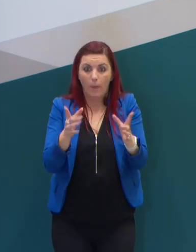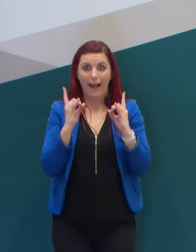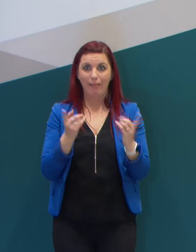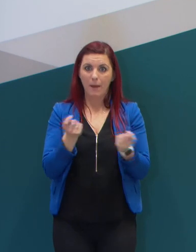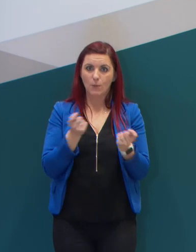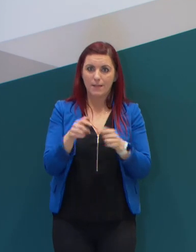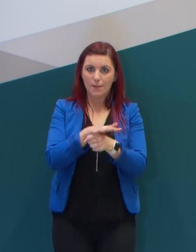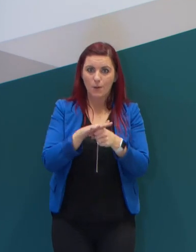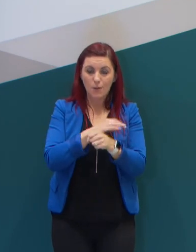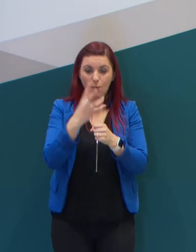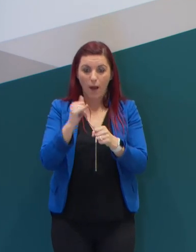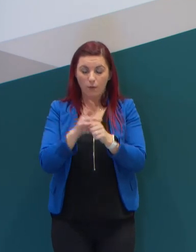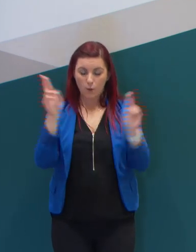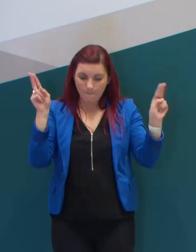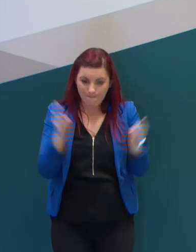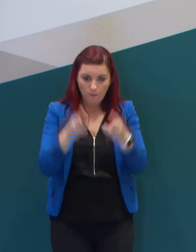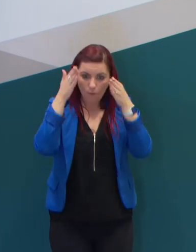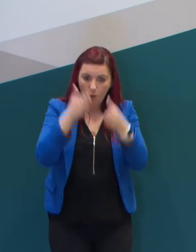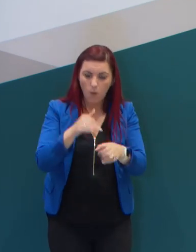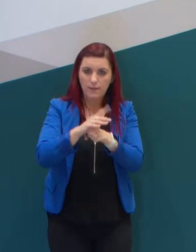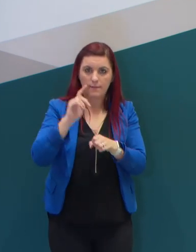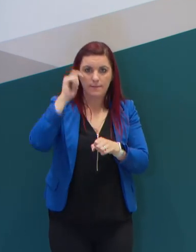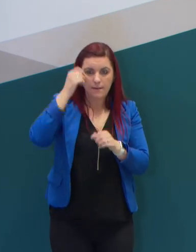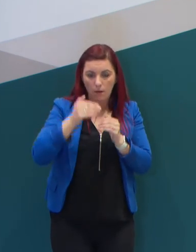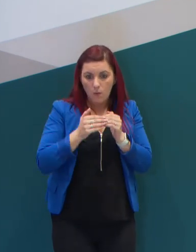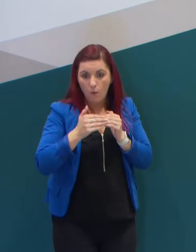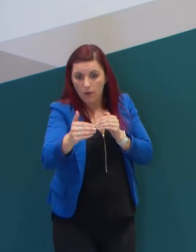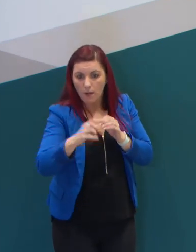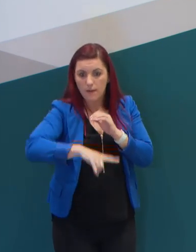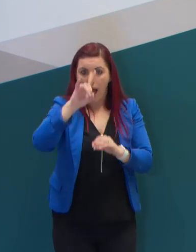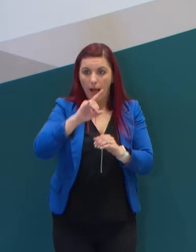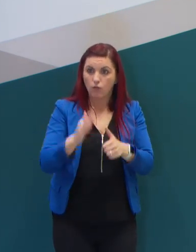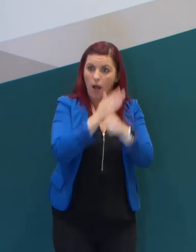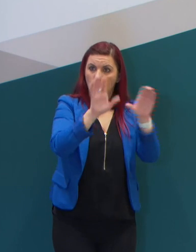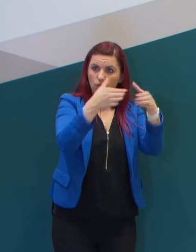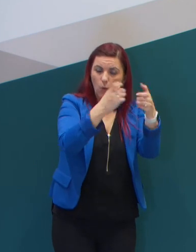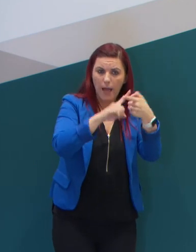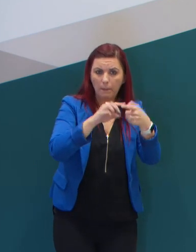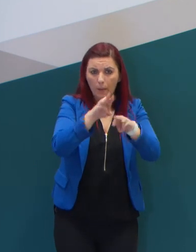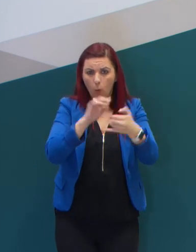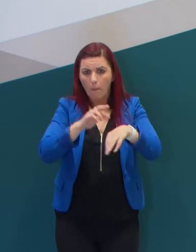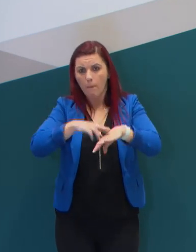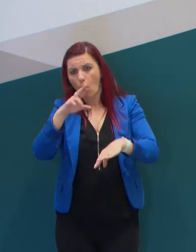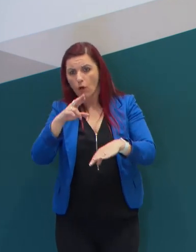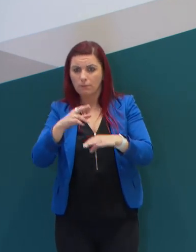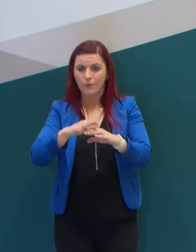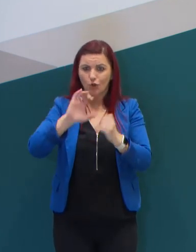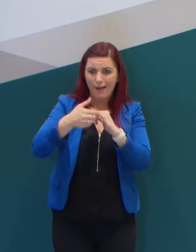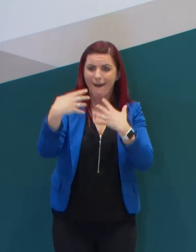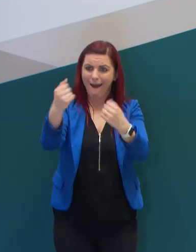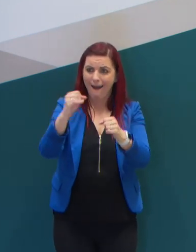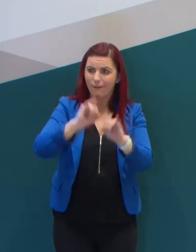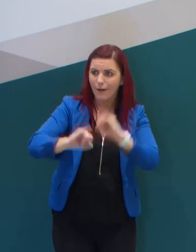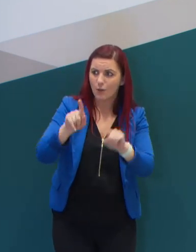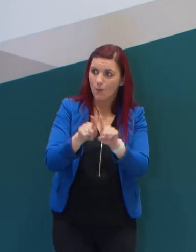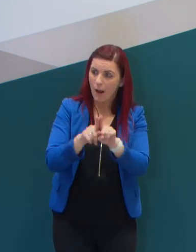to focus our testing as we move forward on those highest priority groups and those who are most likely to have this particular infection. And we think